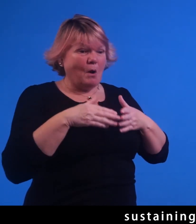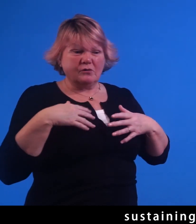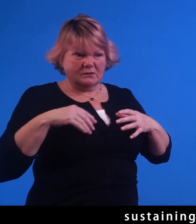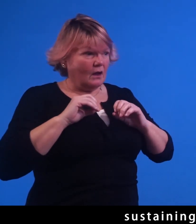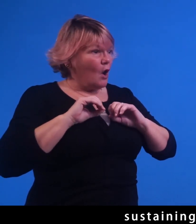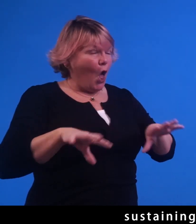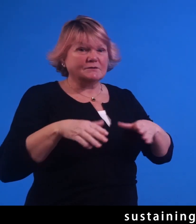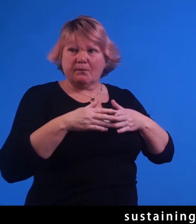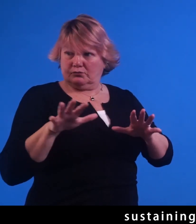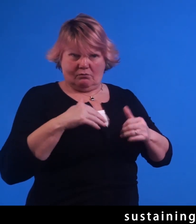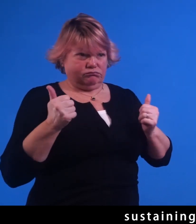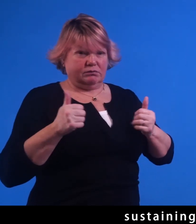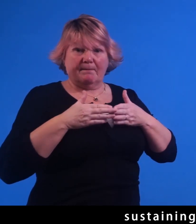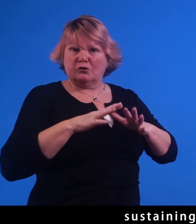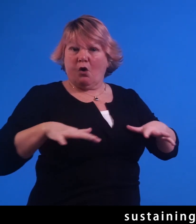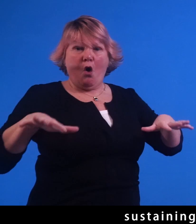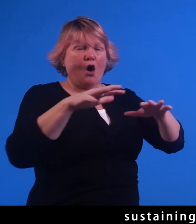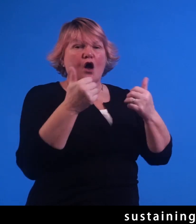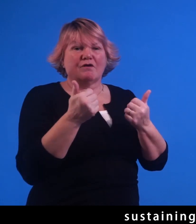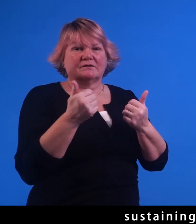sustaining no loss of ships.